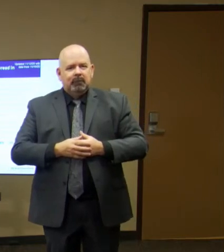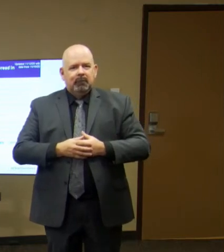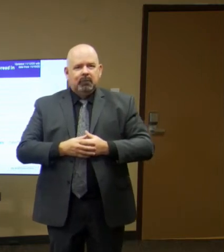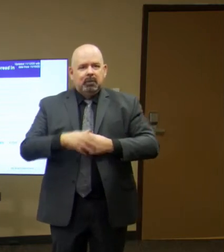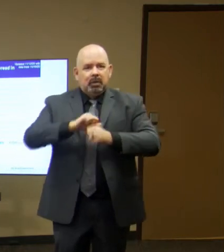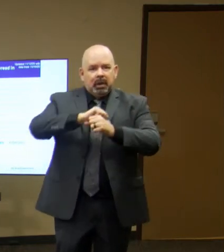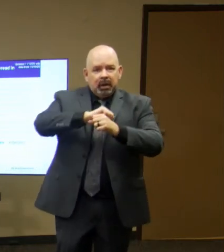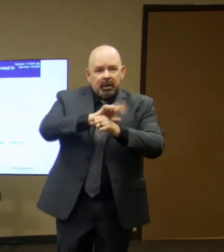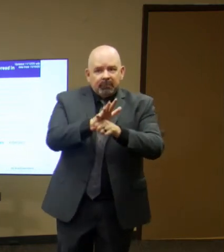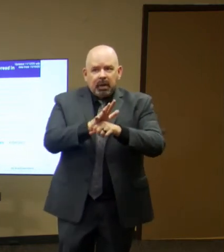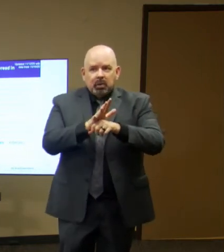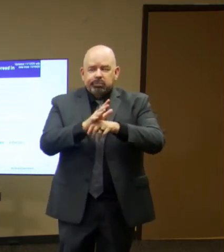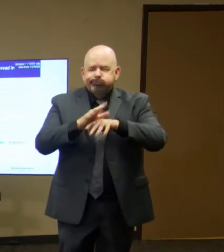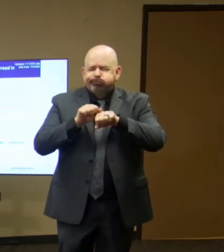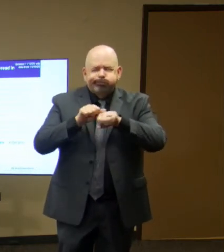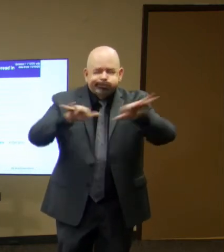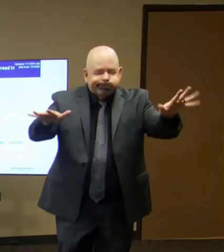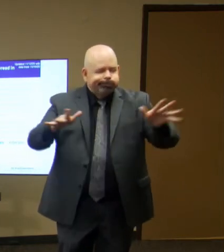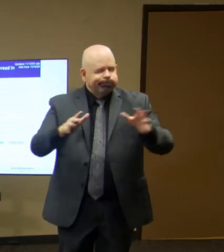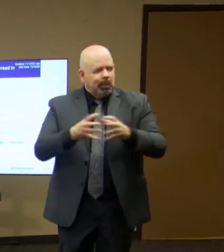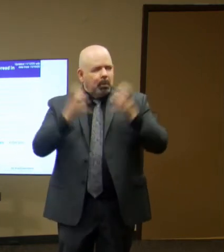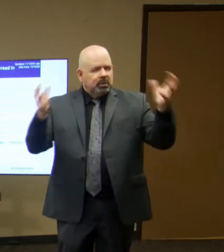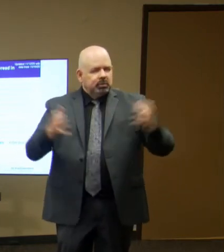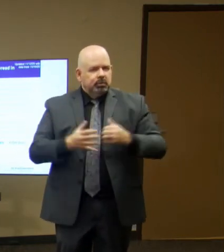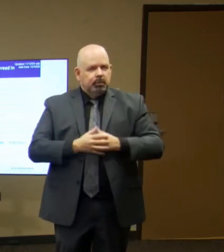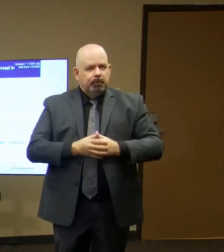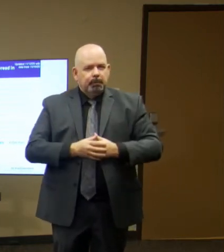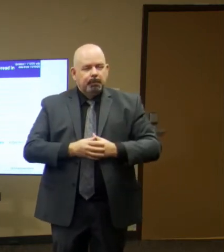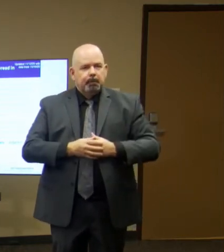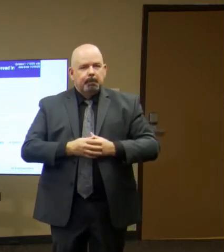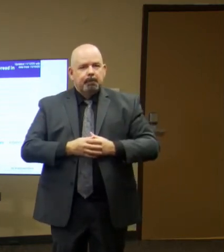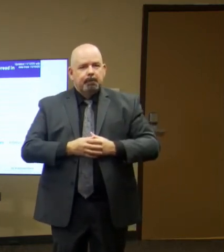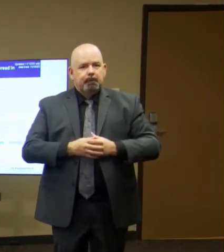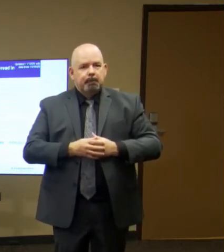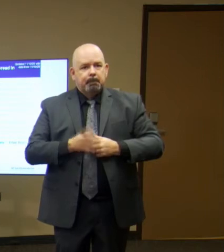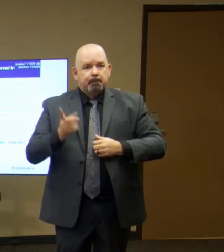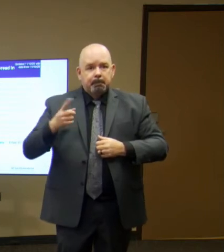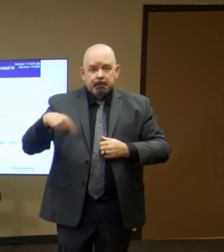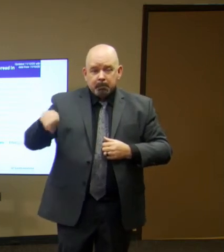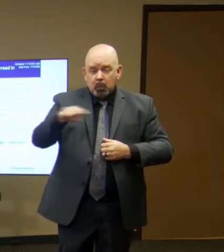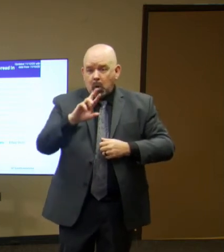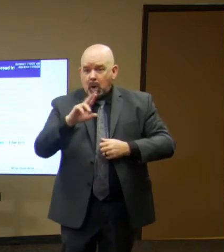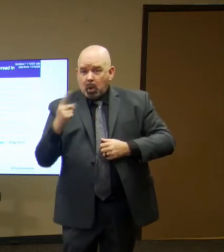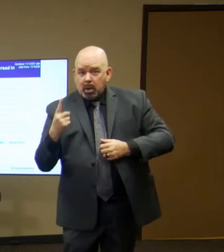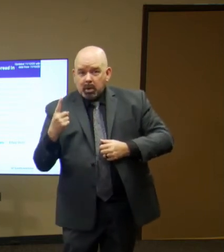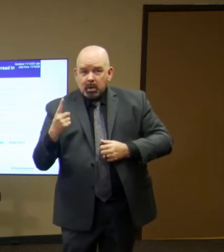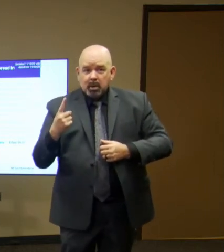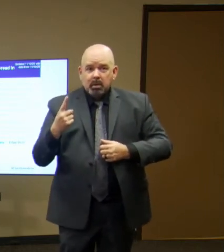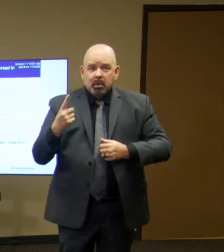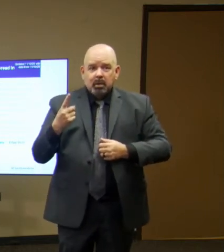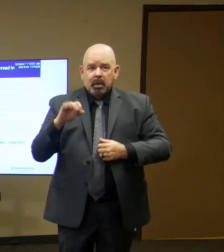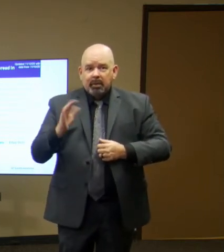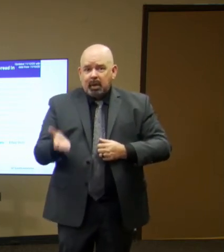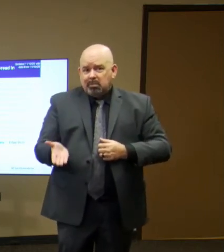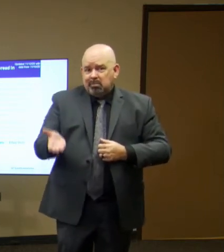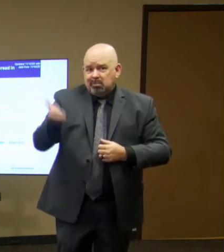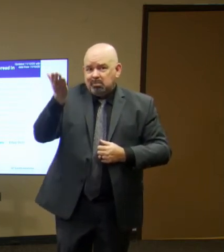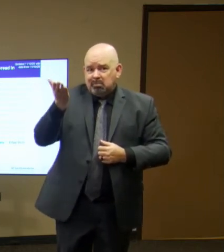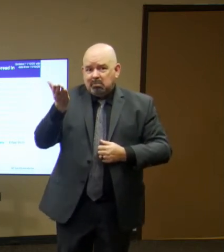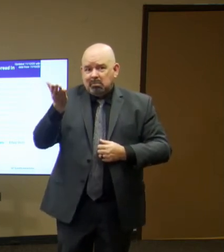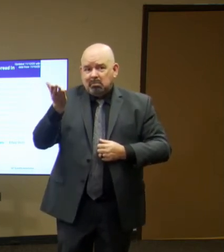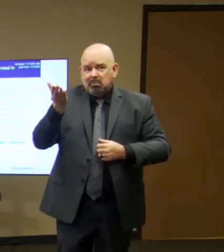above 1, your number of cases is growing, and when you're below 1, your number of cases is shrinking. So